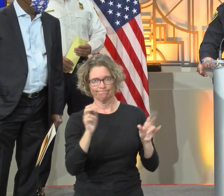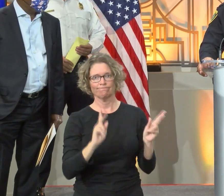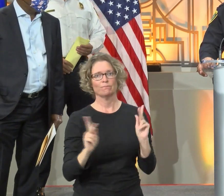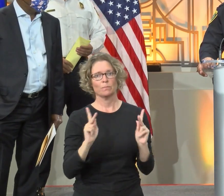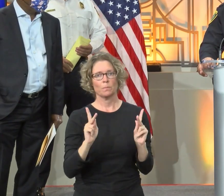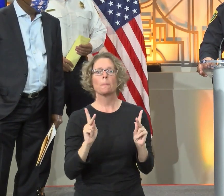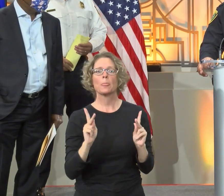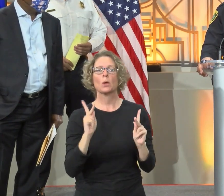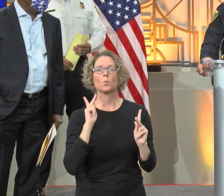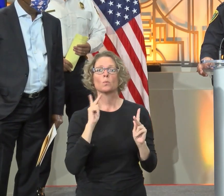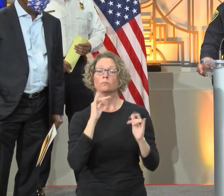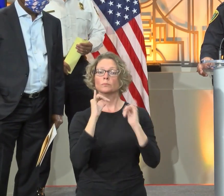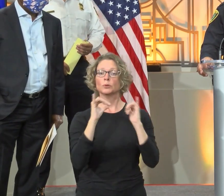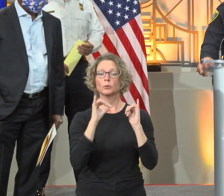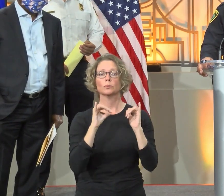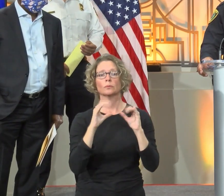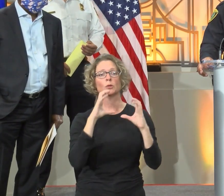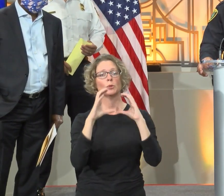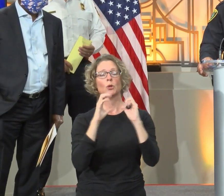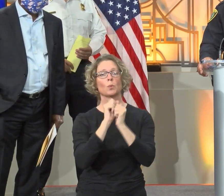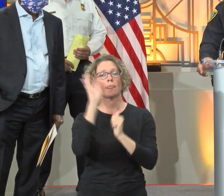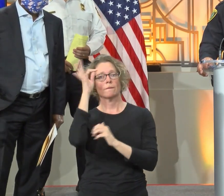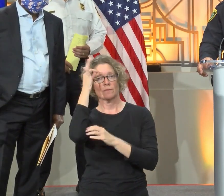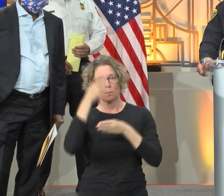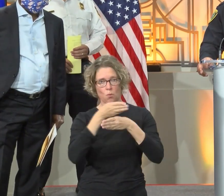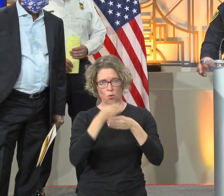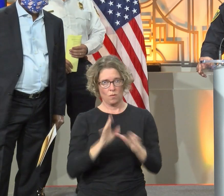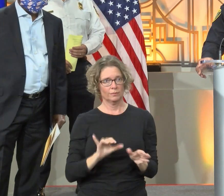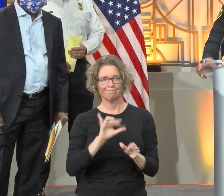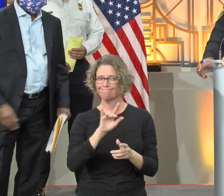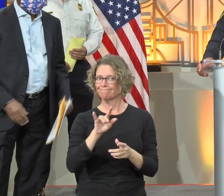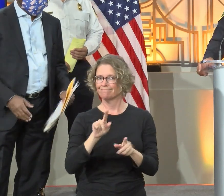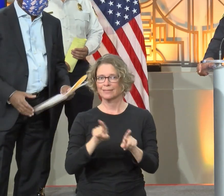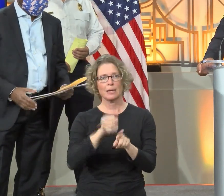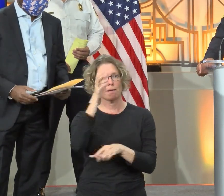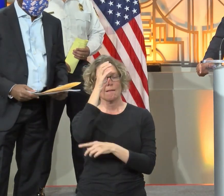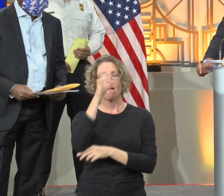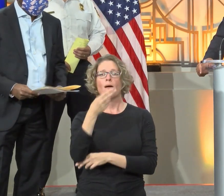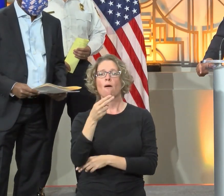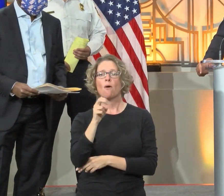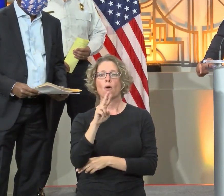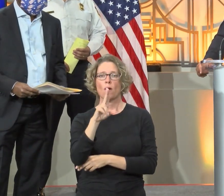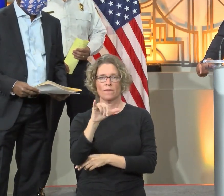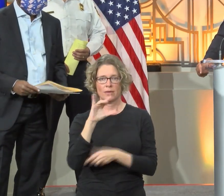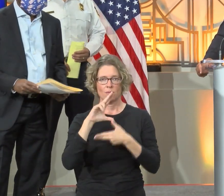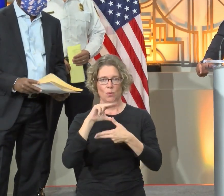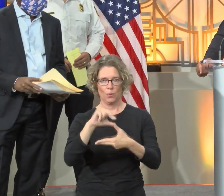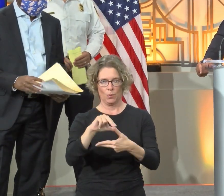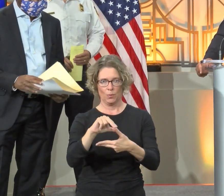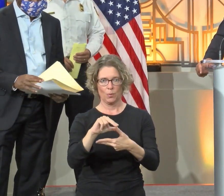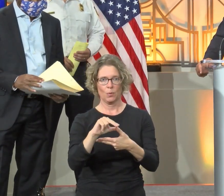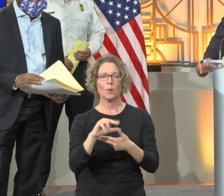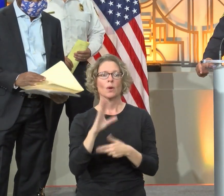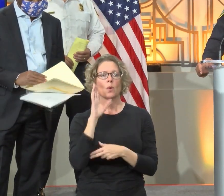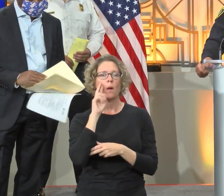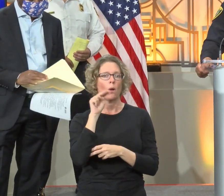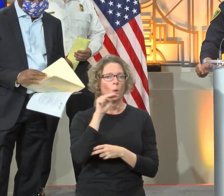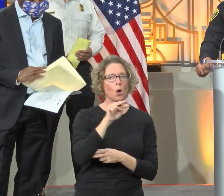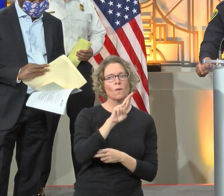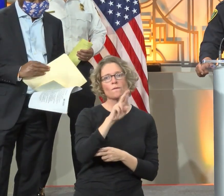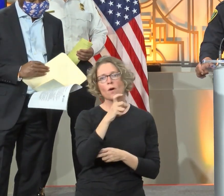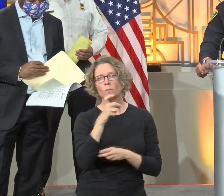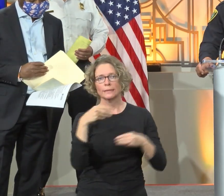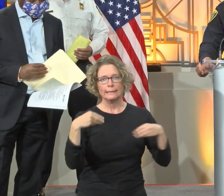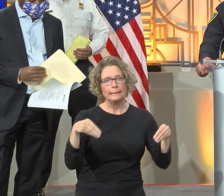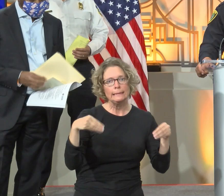partners that will be, once again, like Hurricane Harvey, we will be utilizing our federal partners to keep an eye on pawn shops and pharmacies